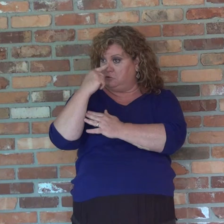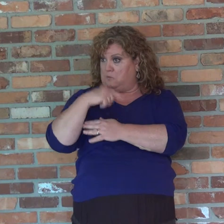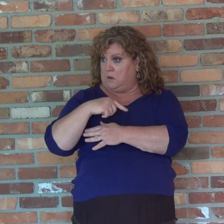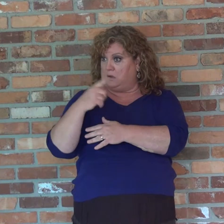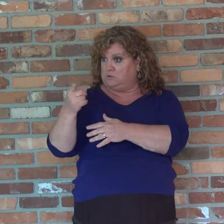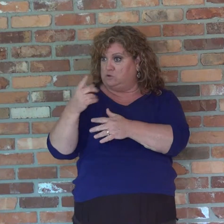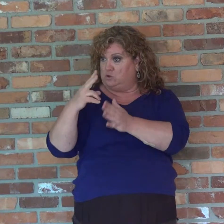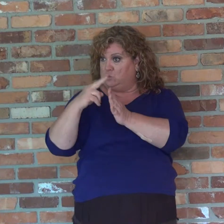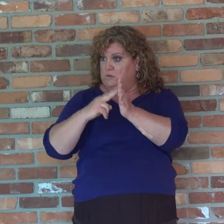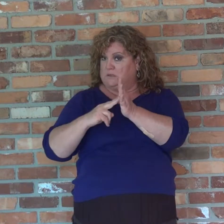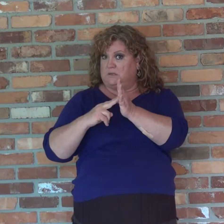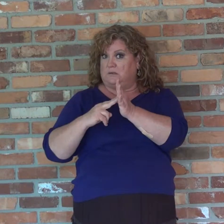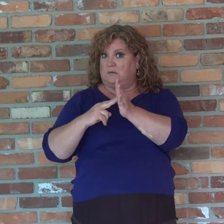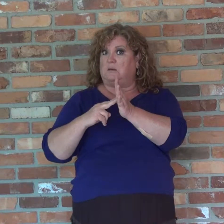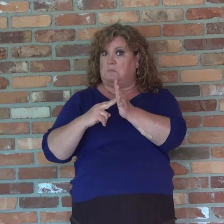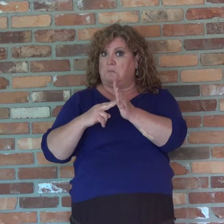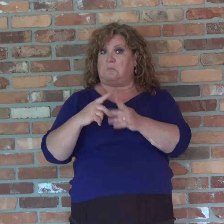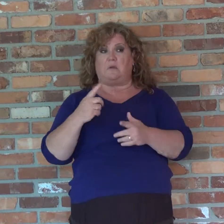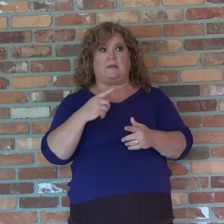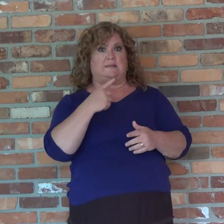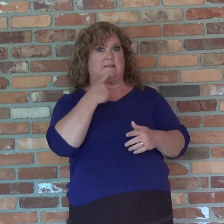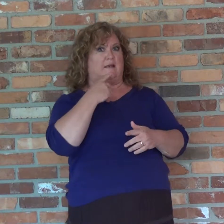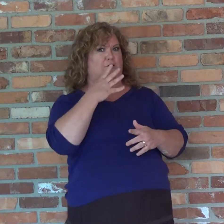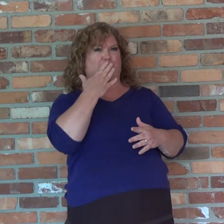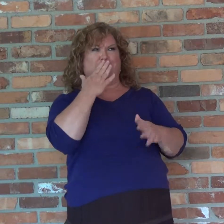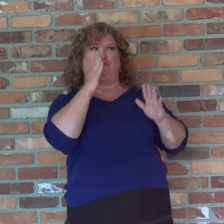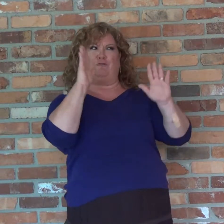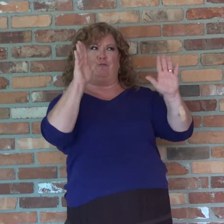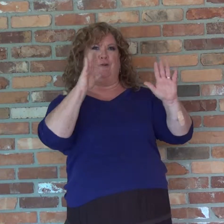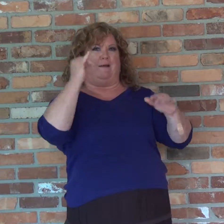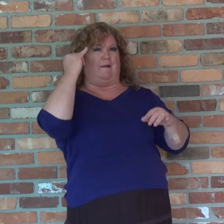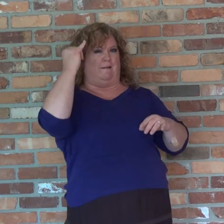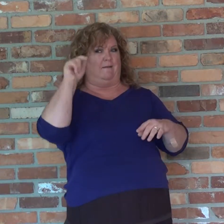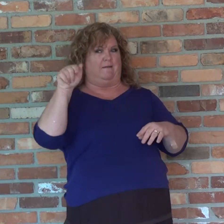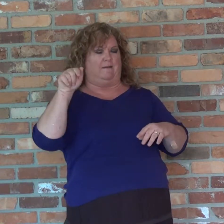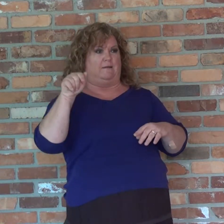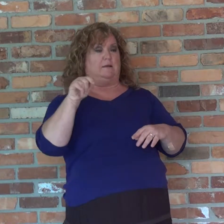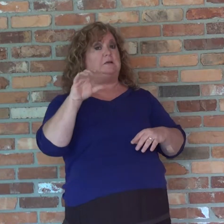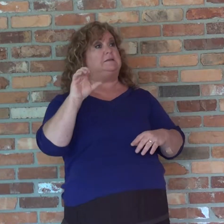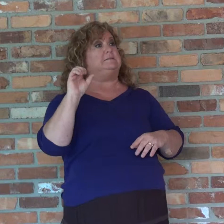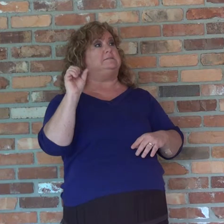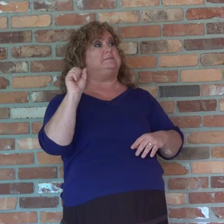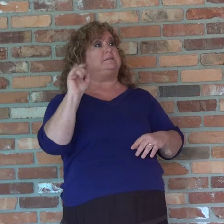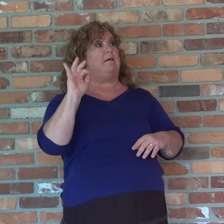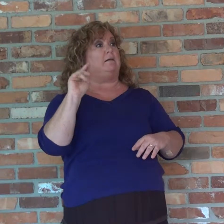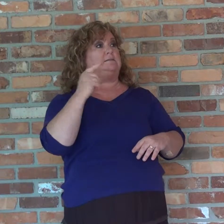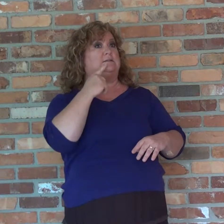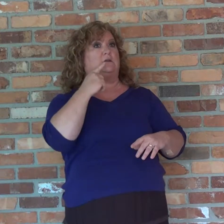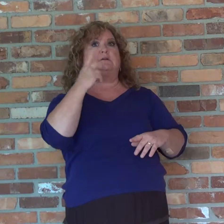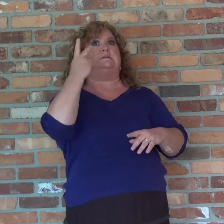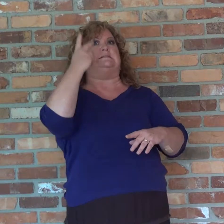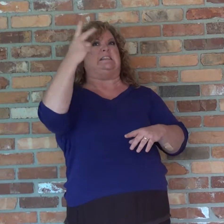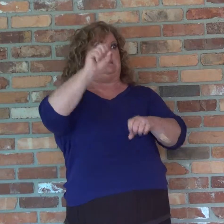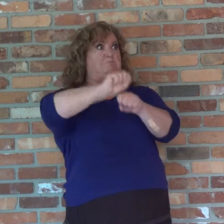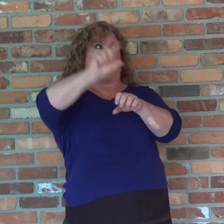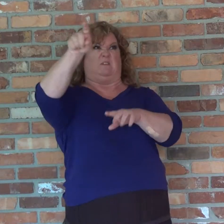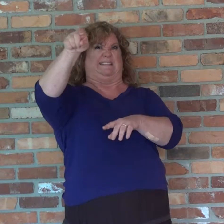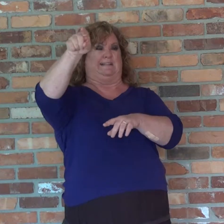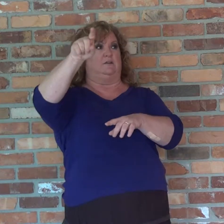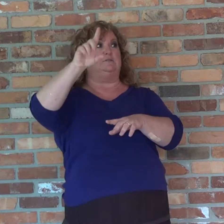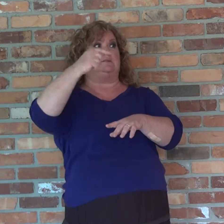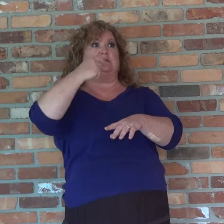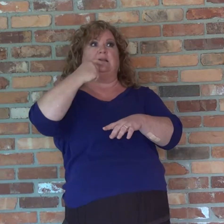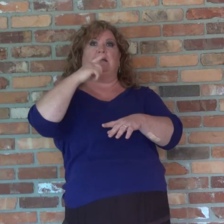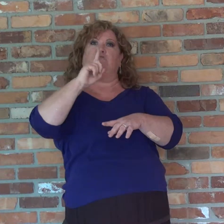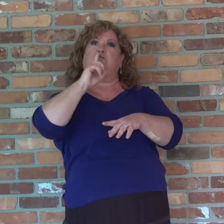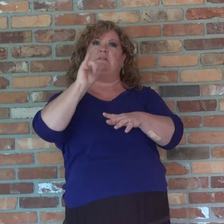like it would be a good stretch. And he came up with this thing that was just brilliant. He said, hey, you guys, when we climbed Buck Mountain there, and it was right